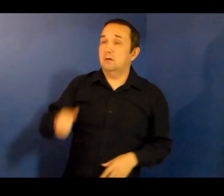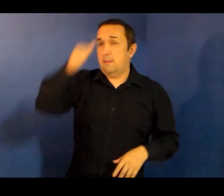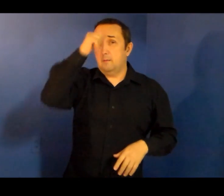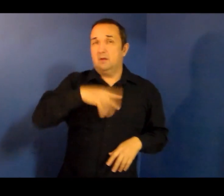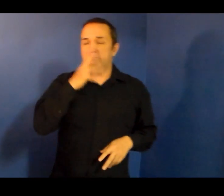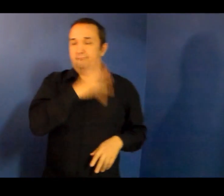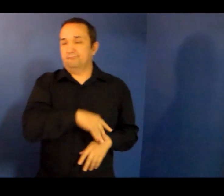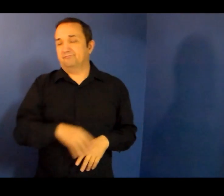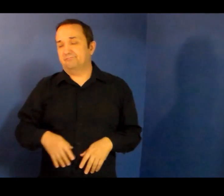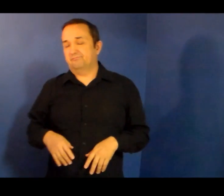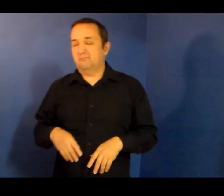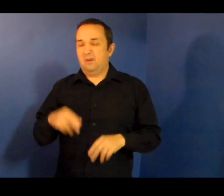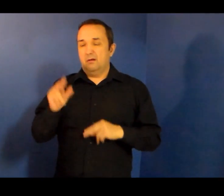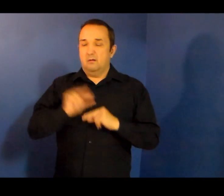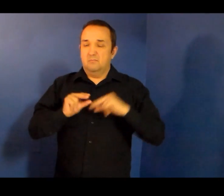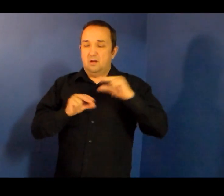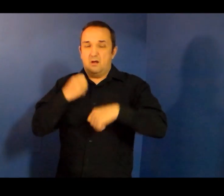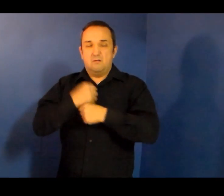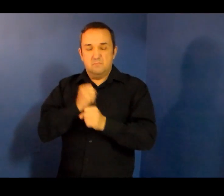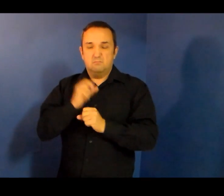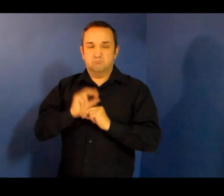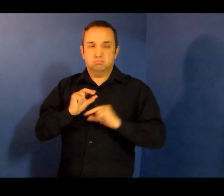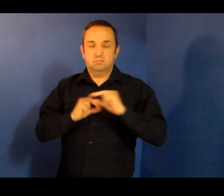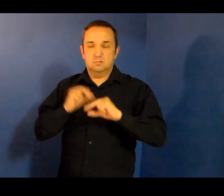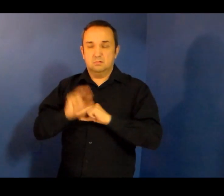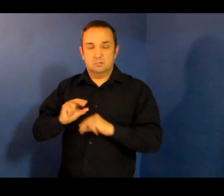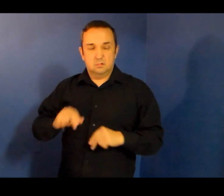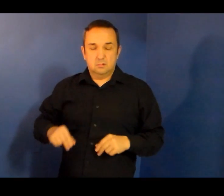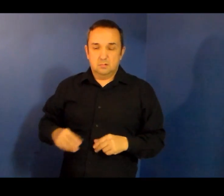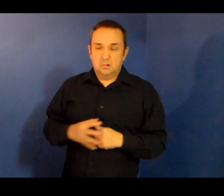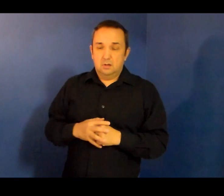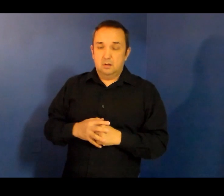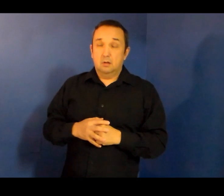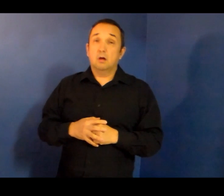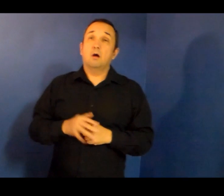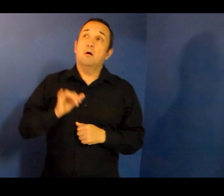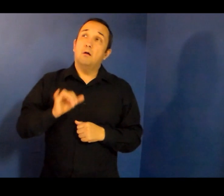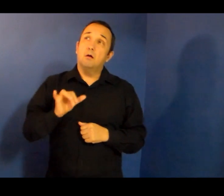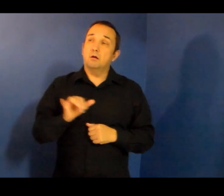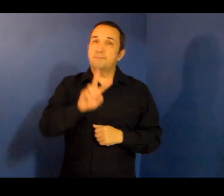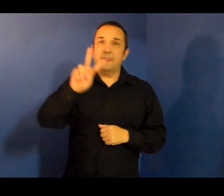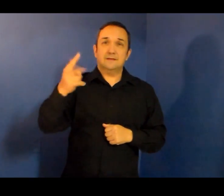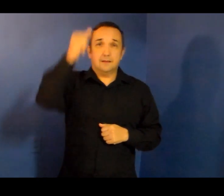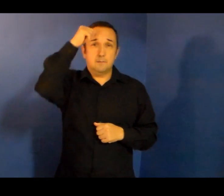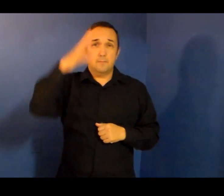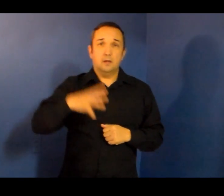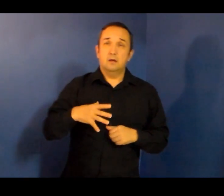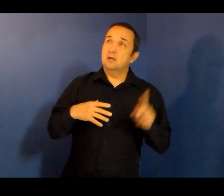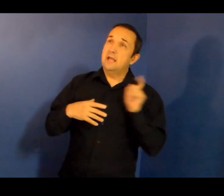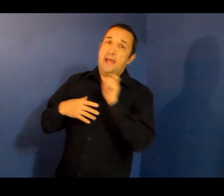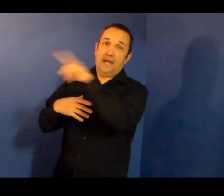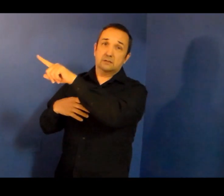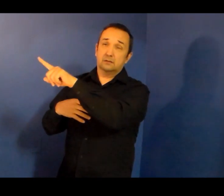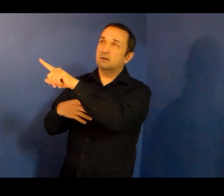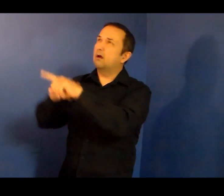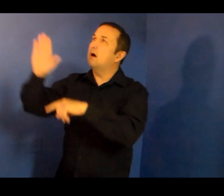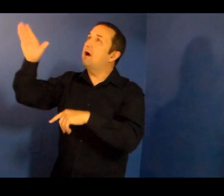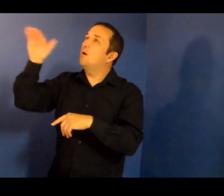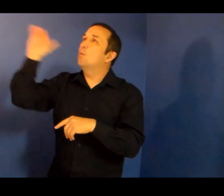he responded, "I'm laying bricks." The little boy approached the second brick mason and asked him, "What are you